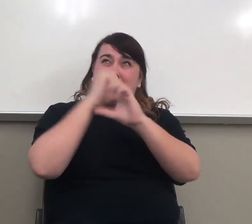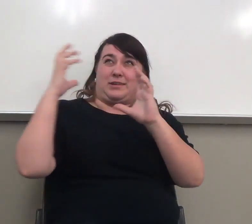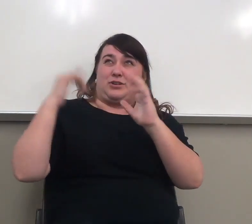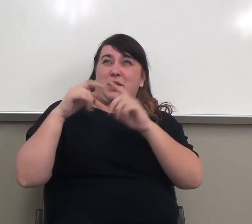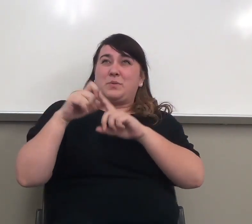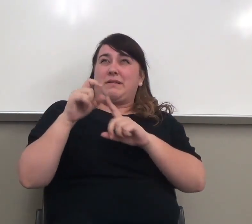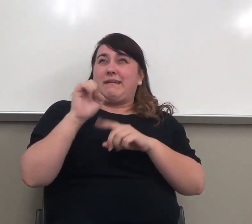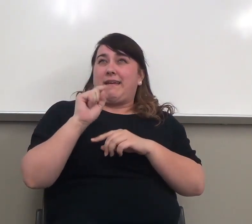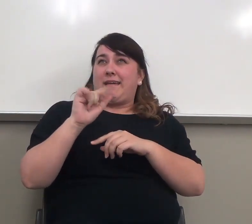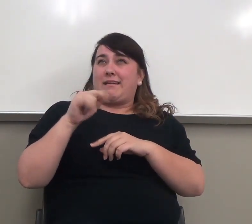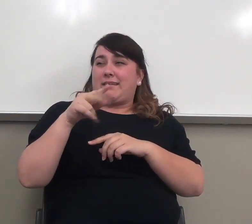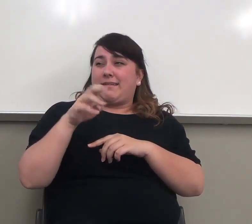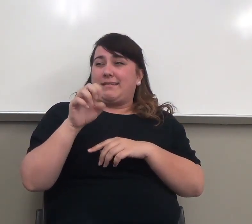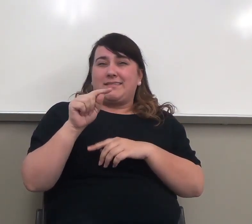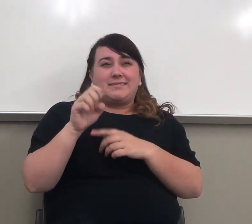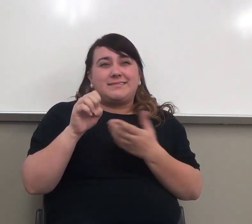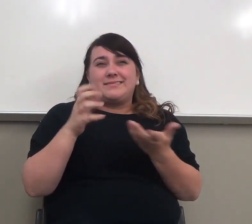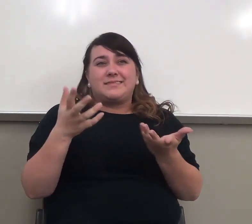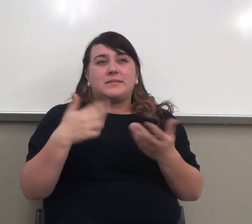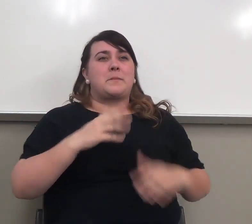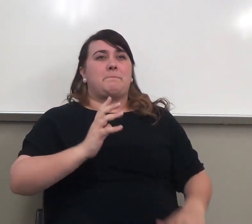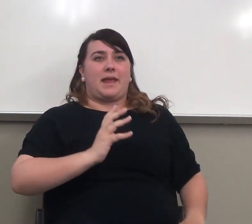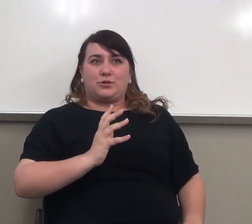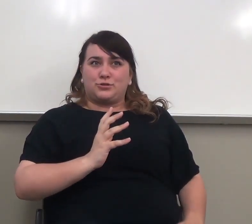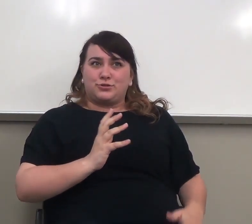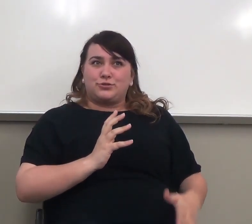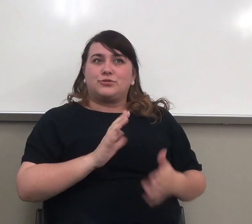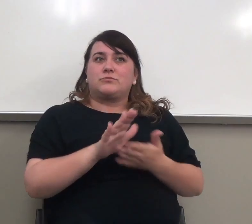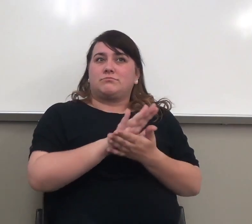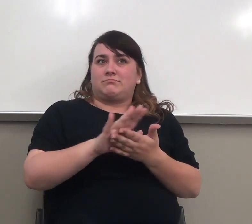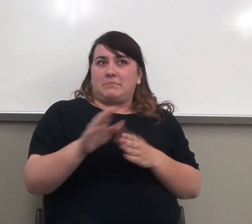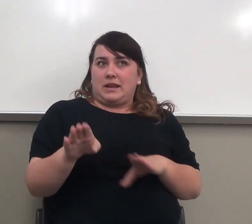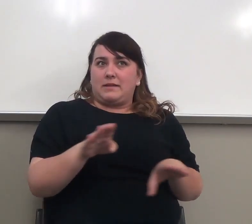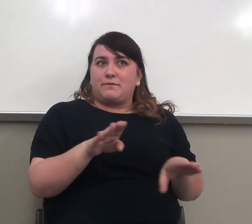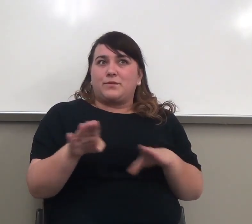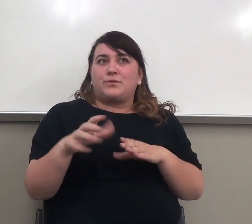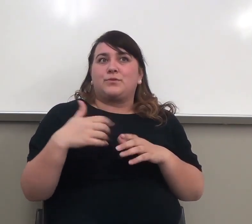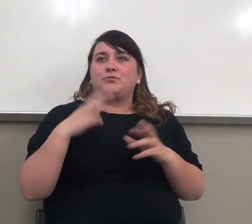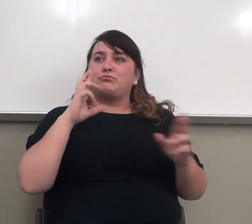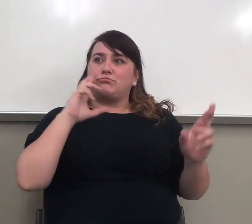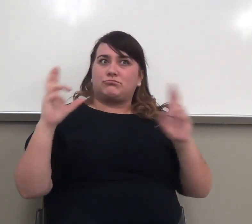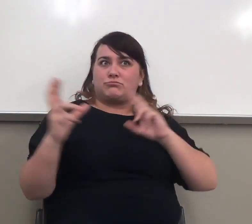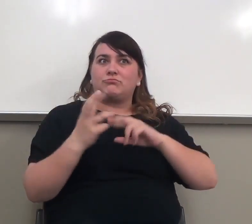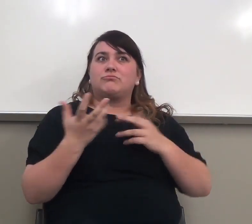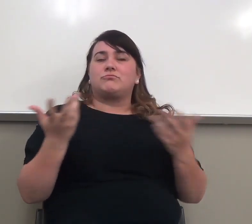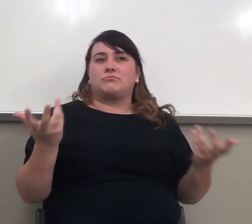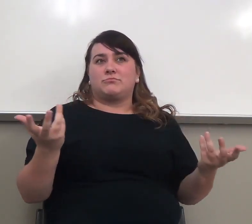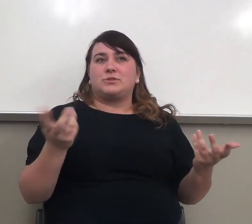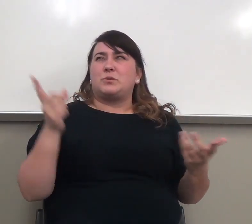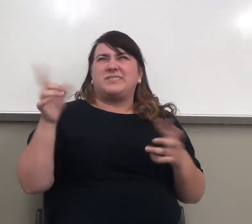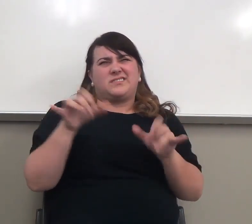means? Like manners? Yeah, it means manners, behavior, your classroom behavior. So again, this is pretty standard.